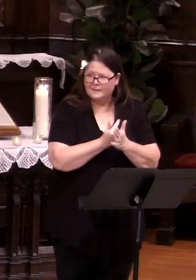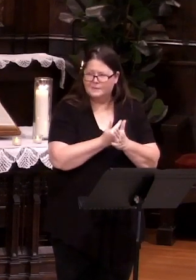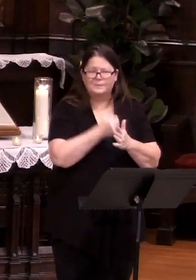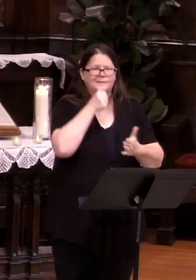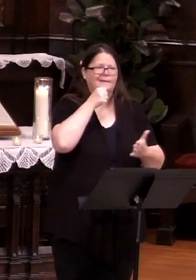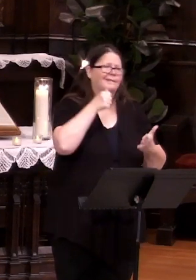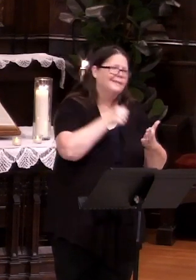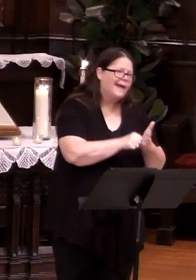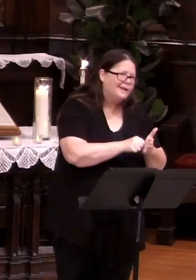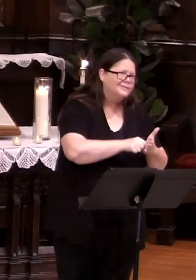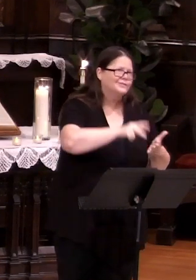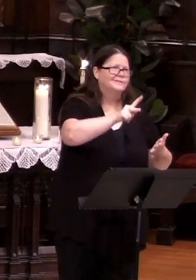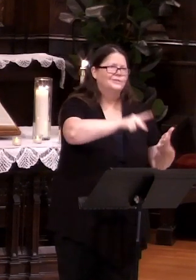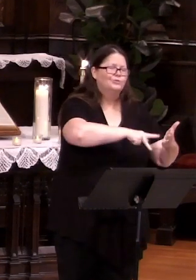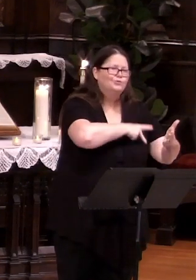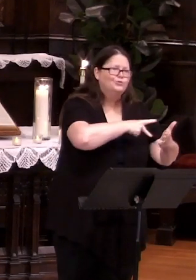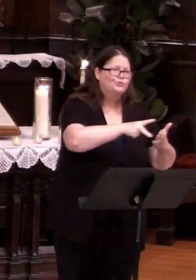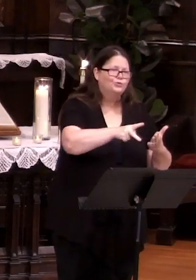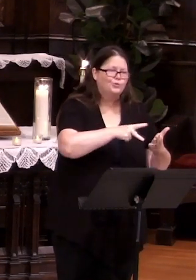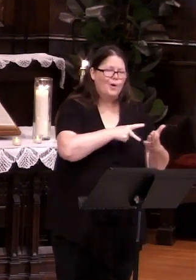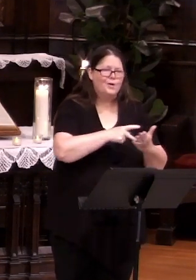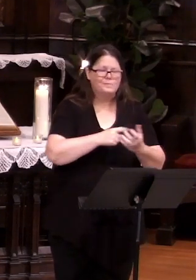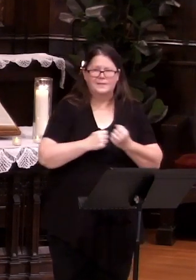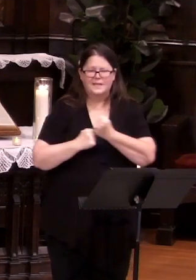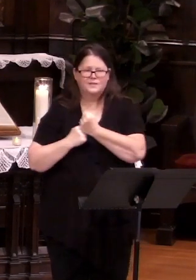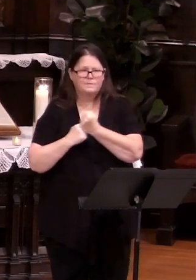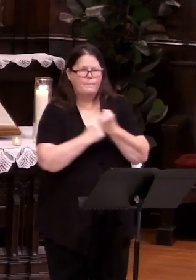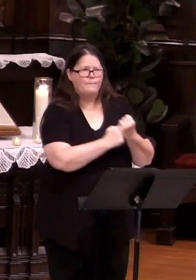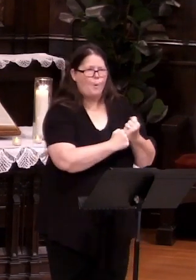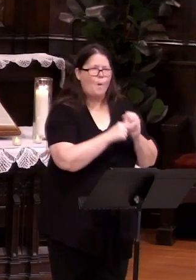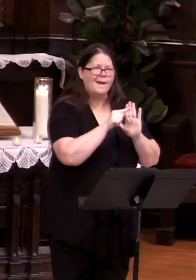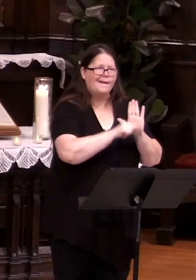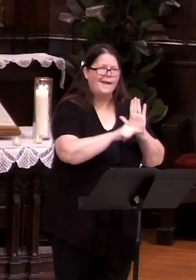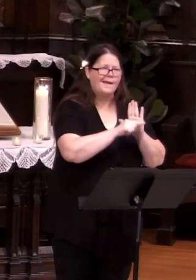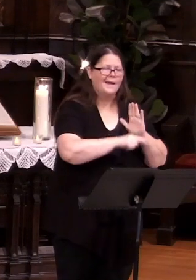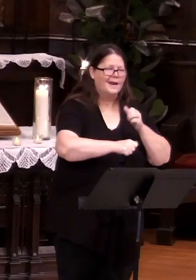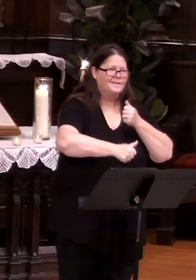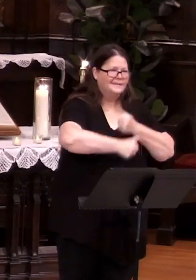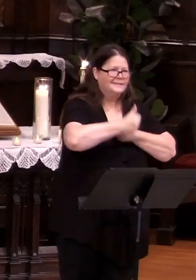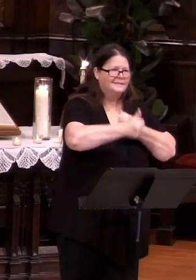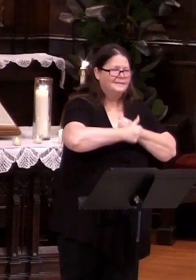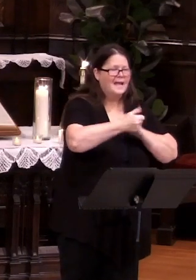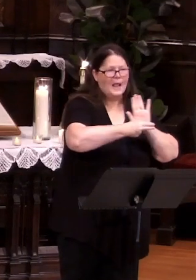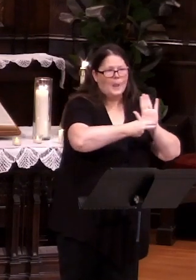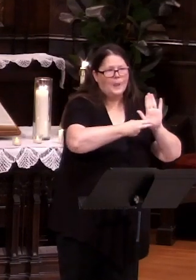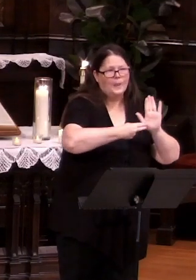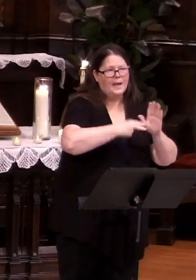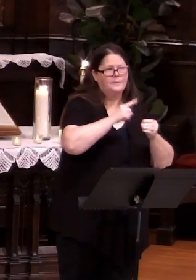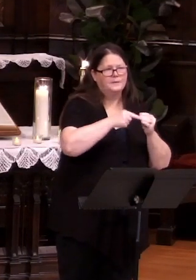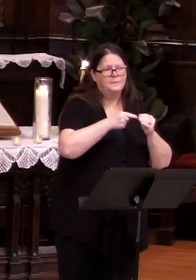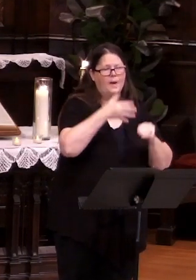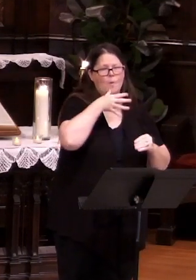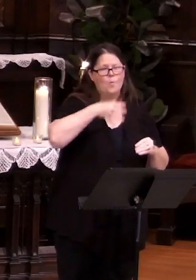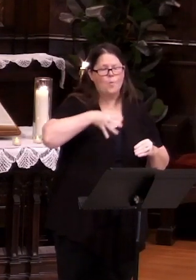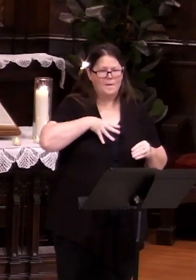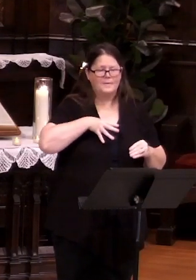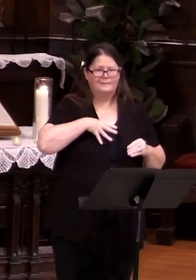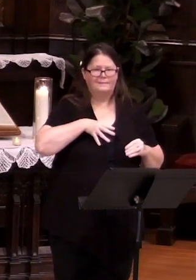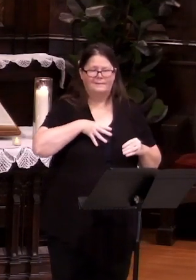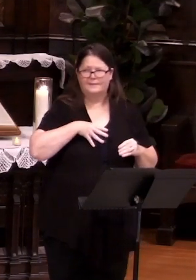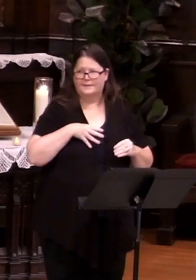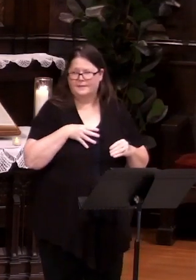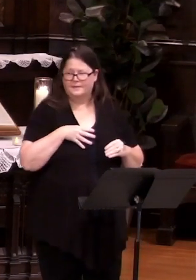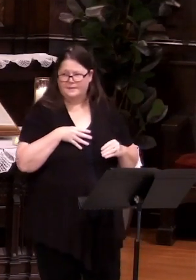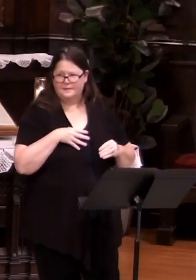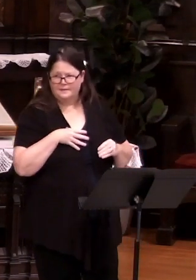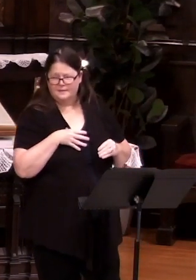letters, psalms that propagate negative and dangerous stereotypes about women have been added to